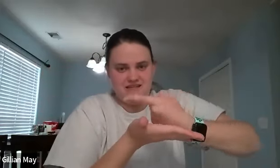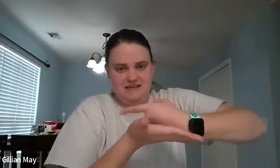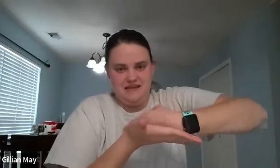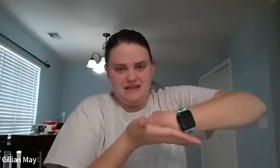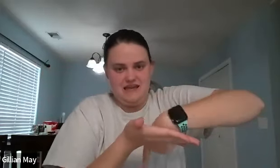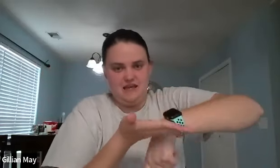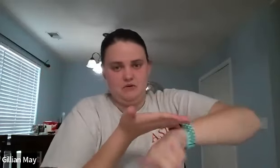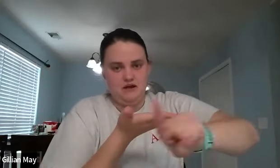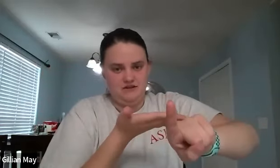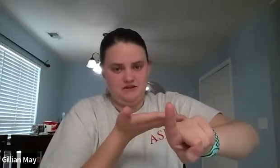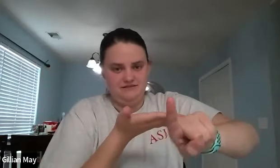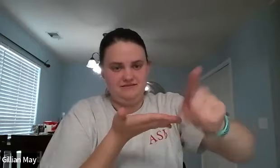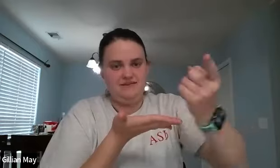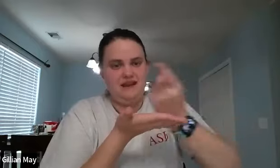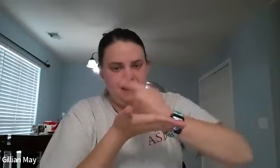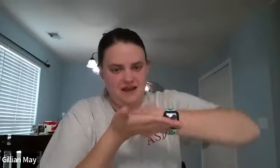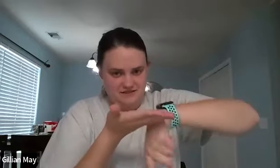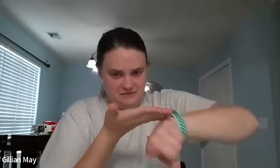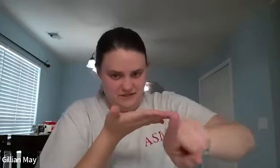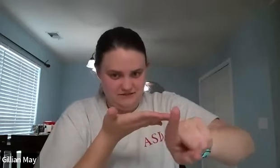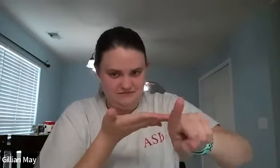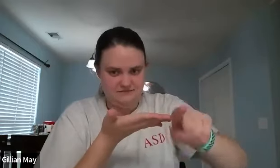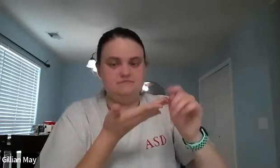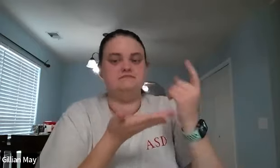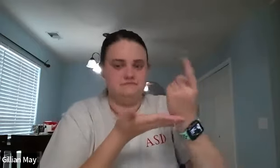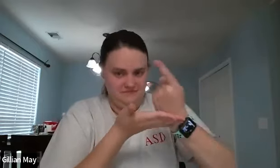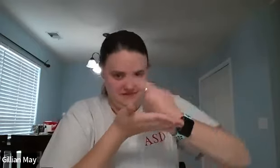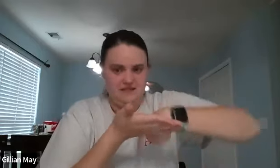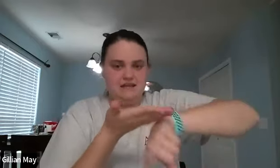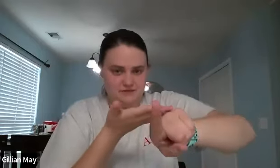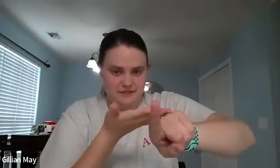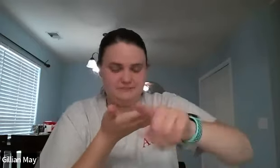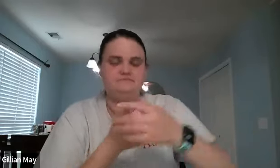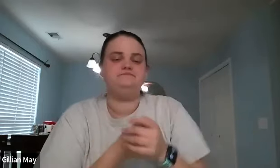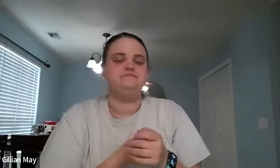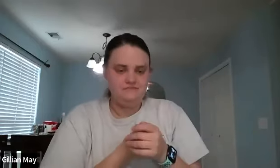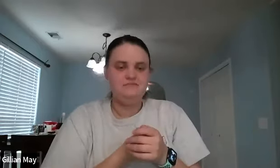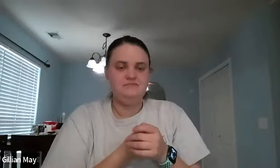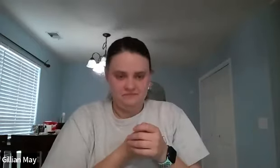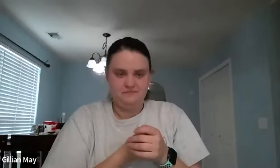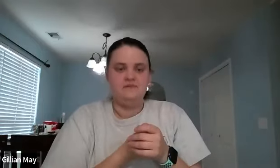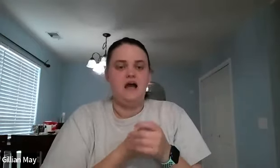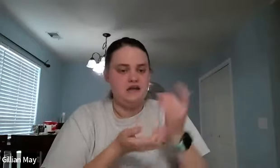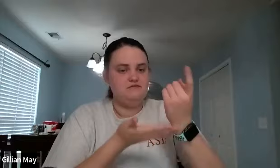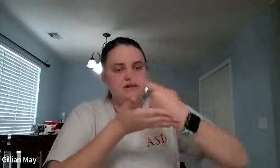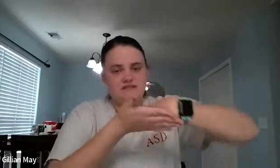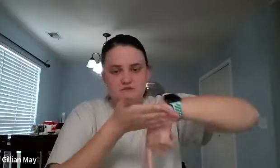it and go under it. Next week. Next week. I avoided this